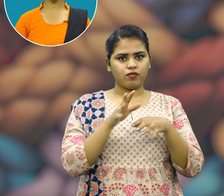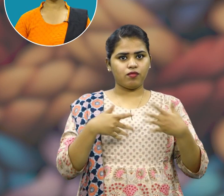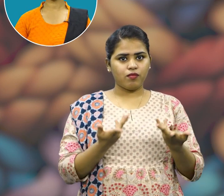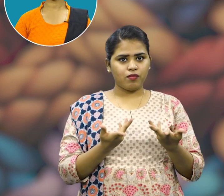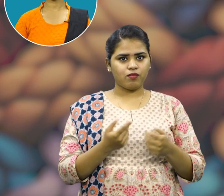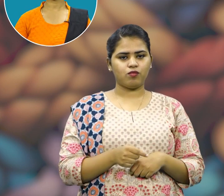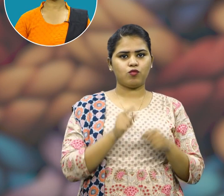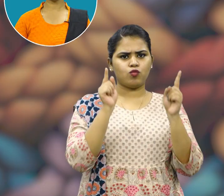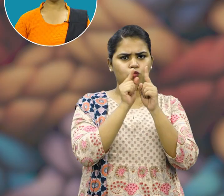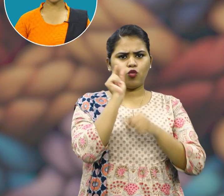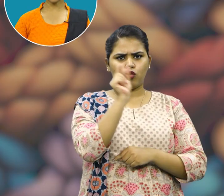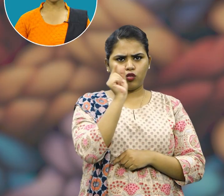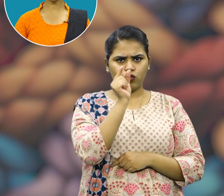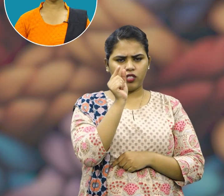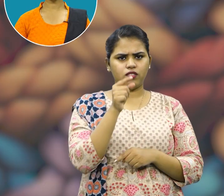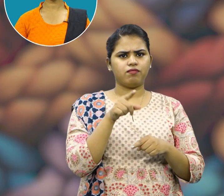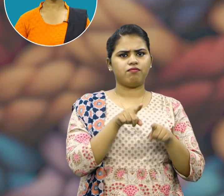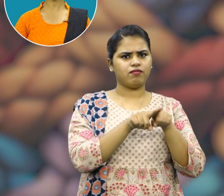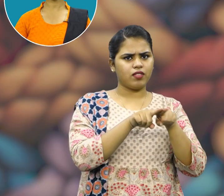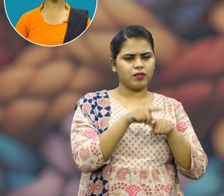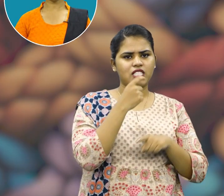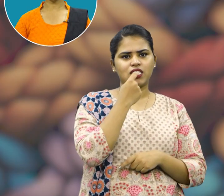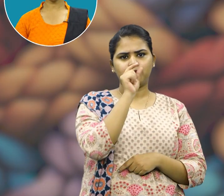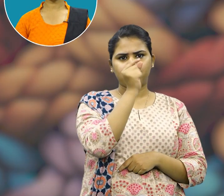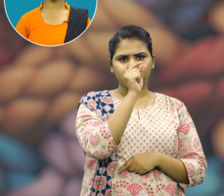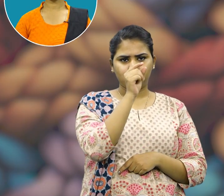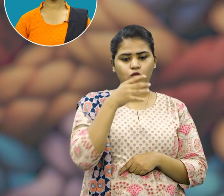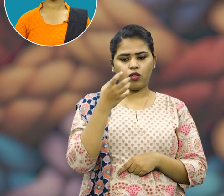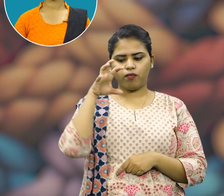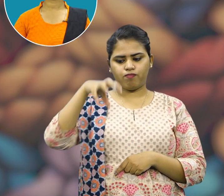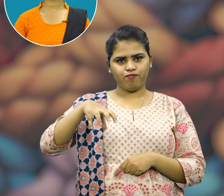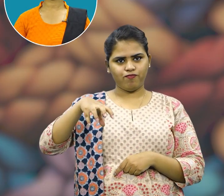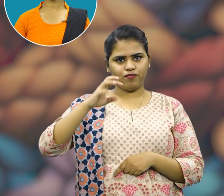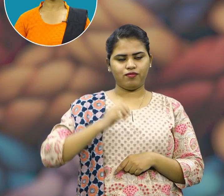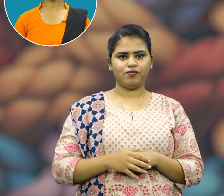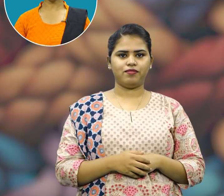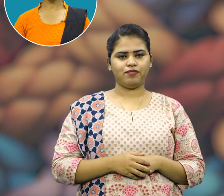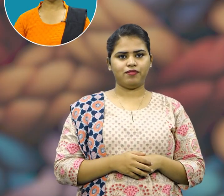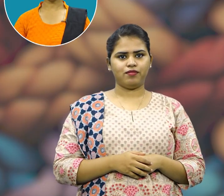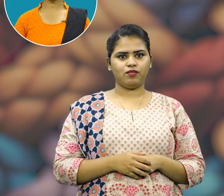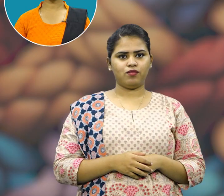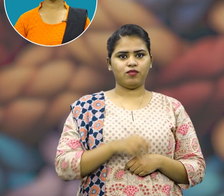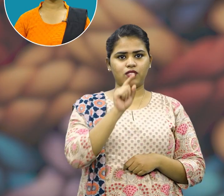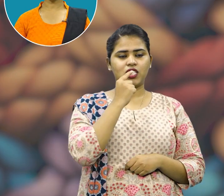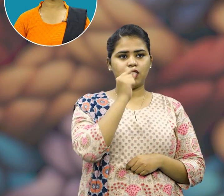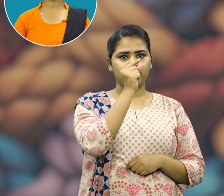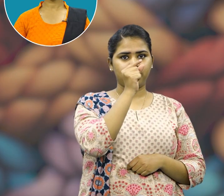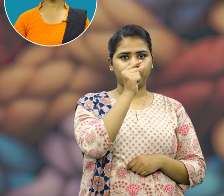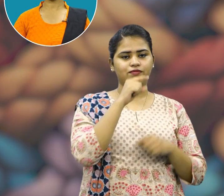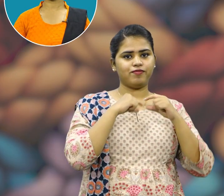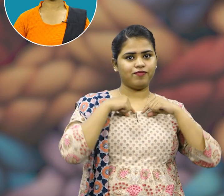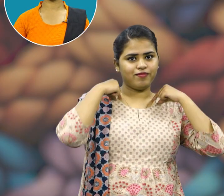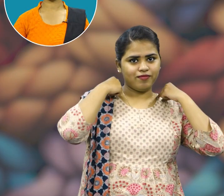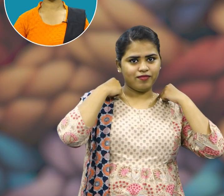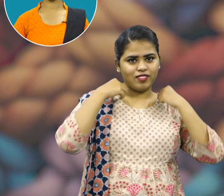units like pearl bead or bogie to a pearl necklace or